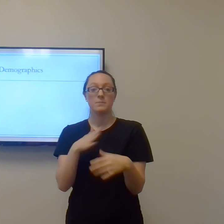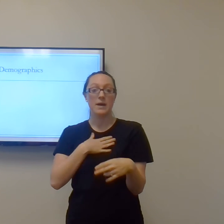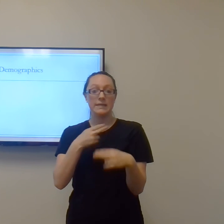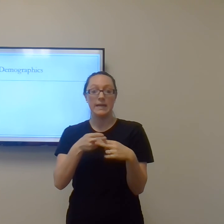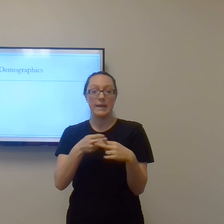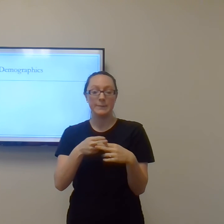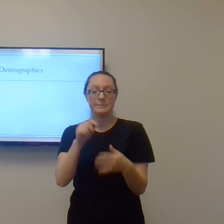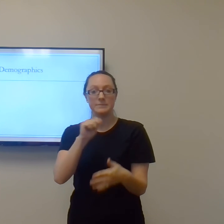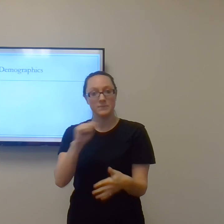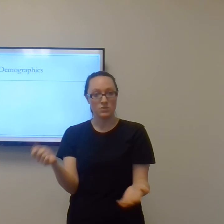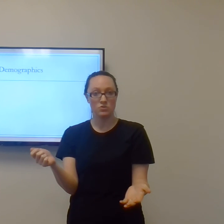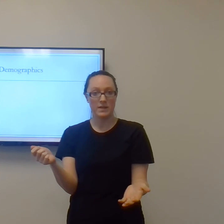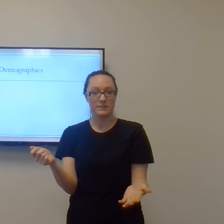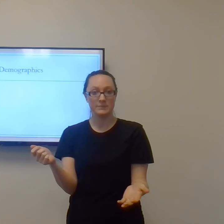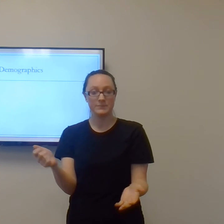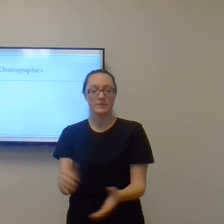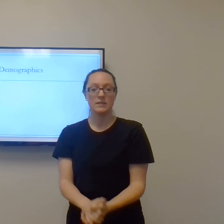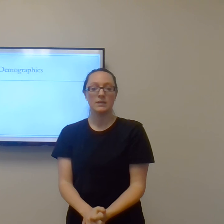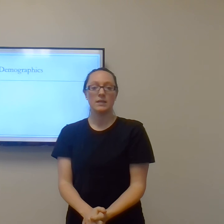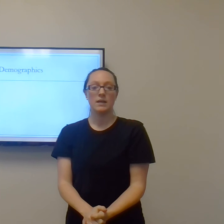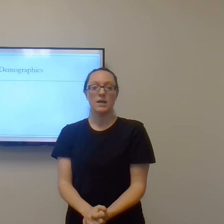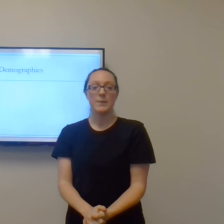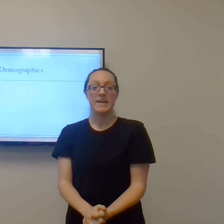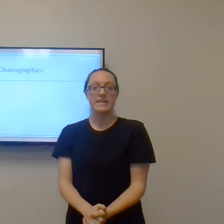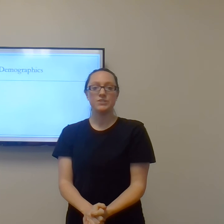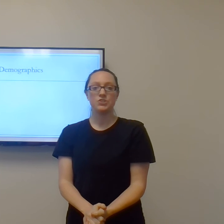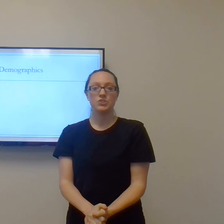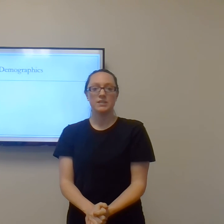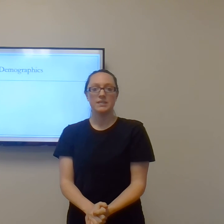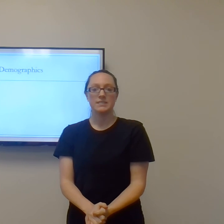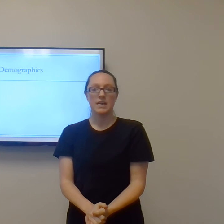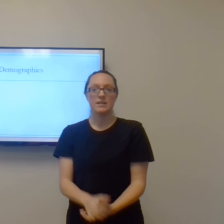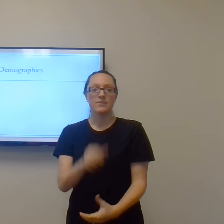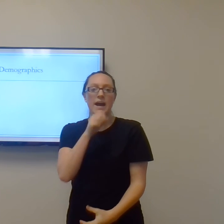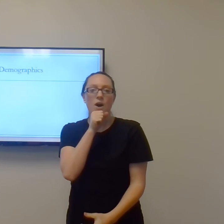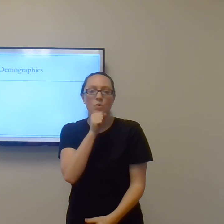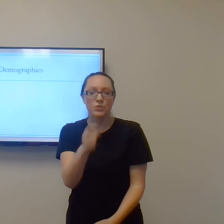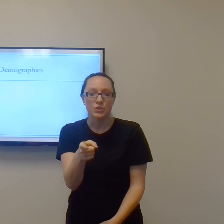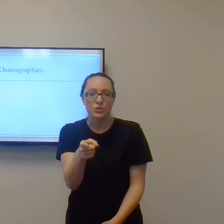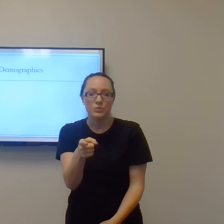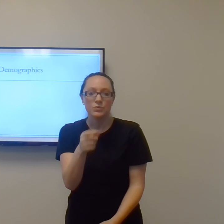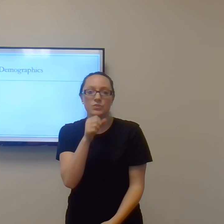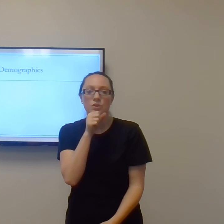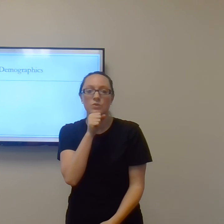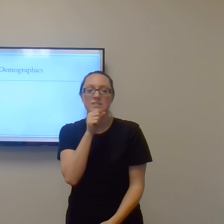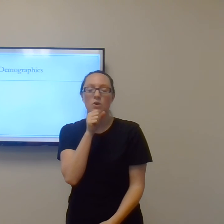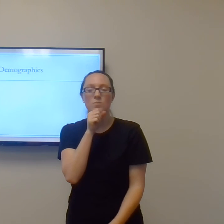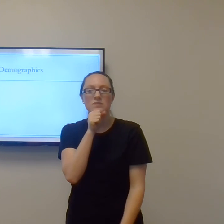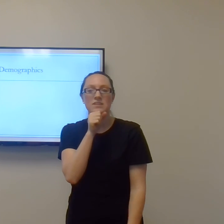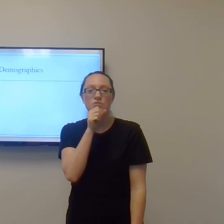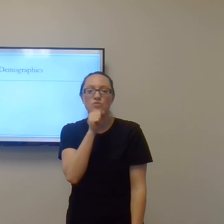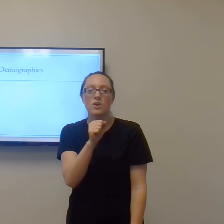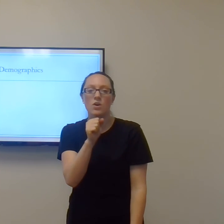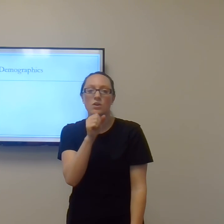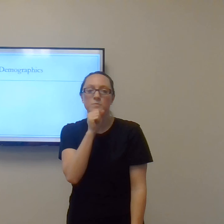My name, and you spell it. Age is kind of how old are you? So it's almost like you're doing orange, but